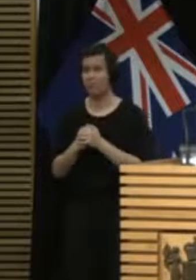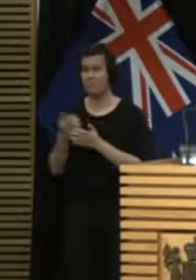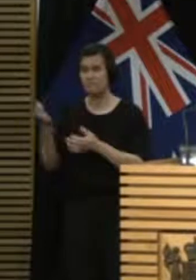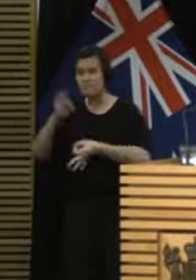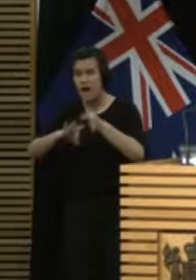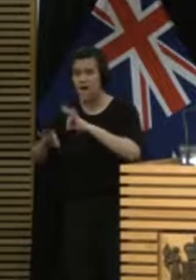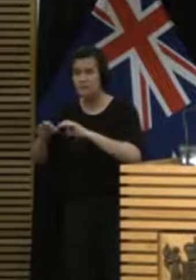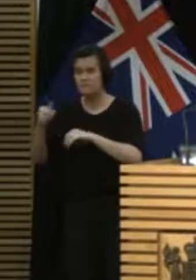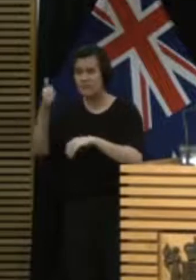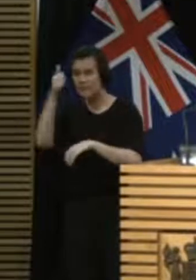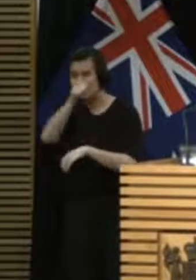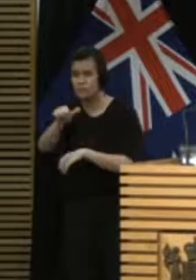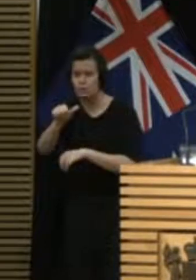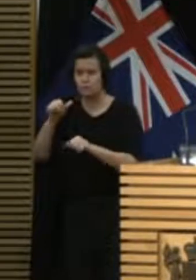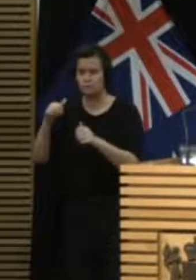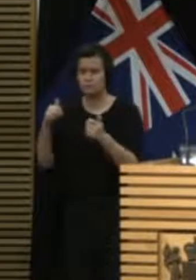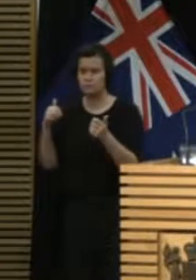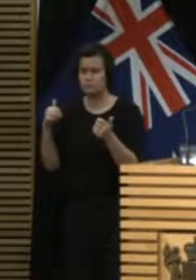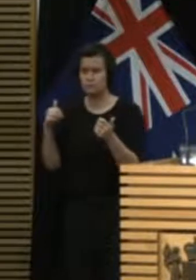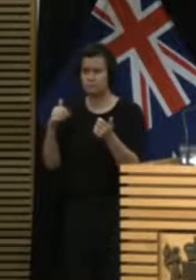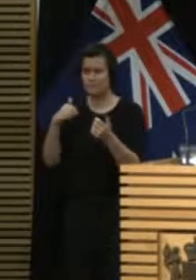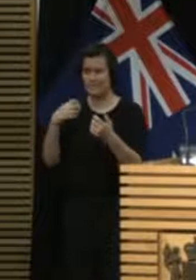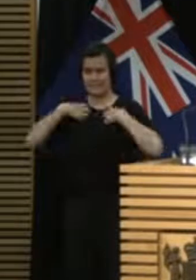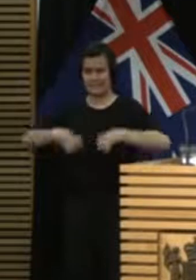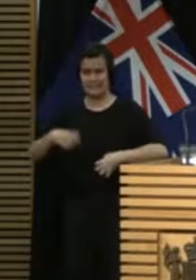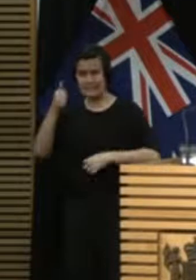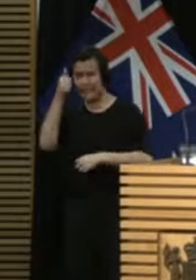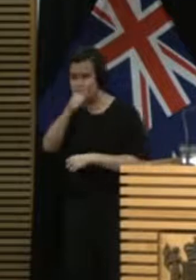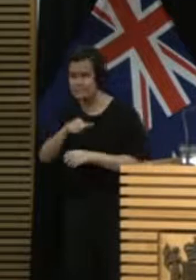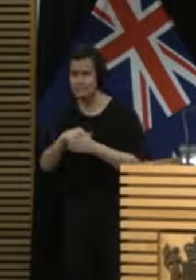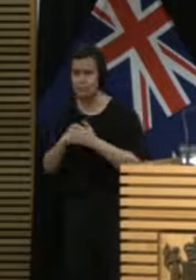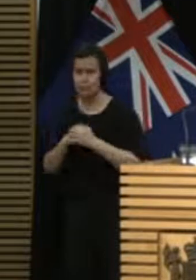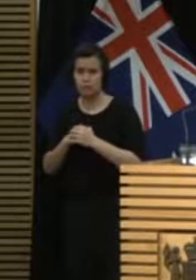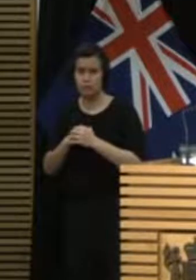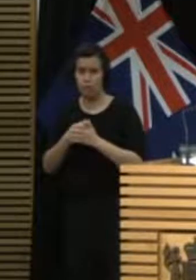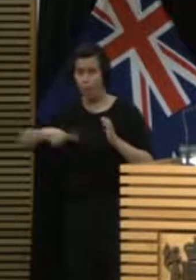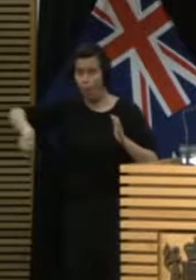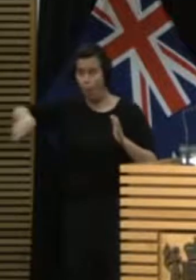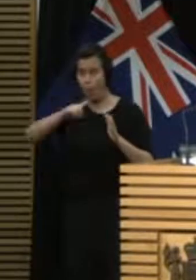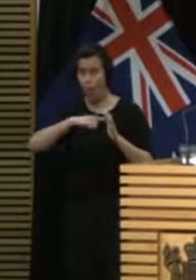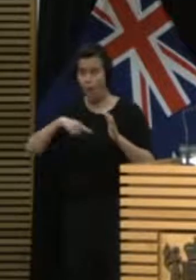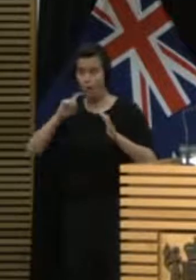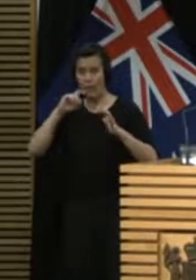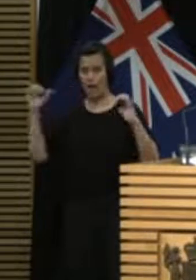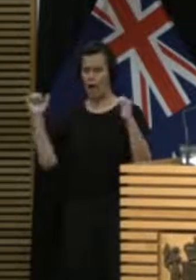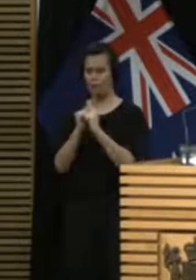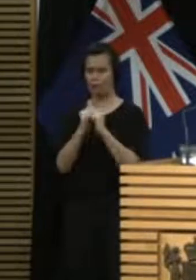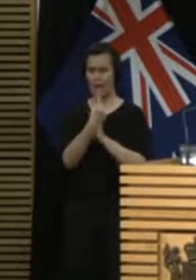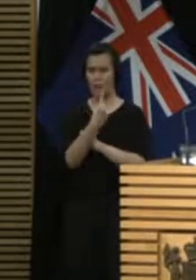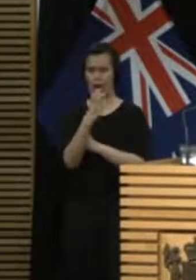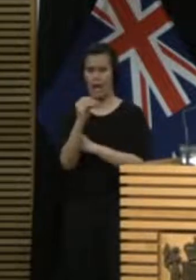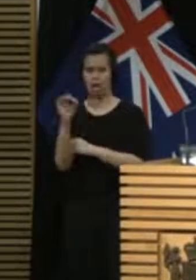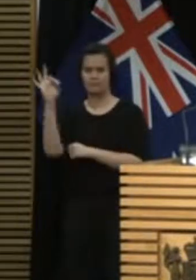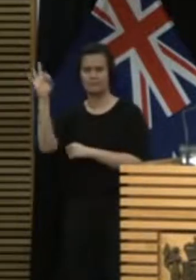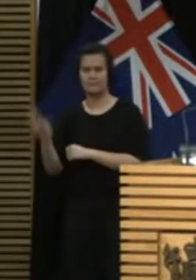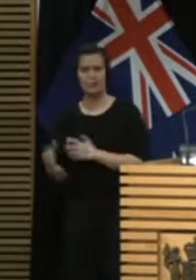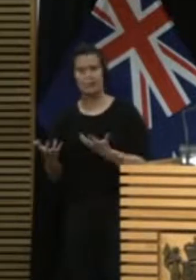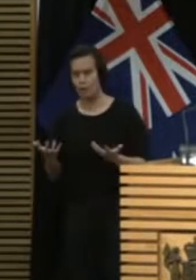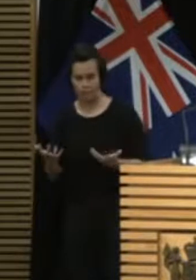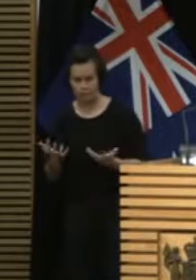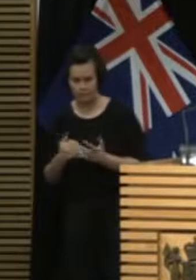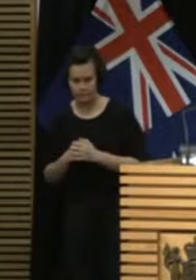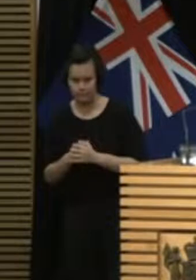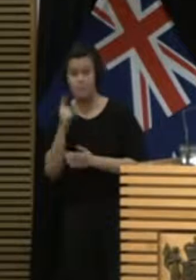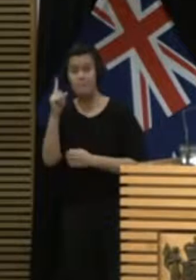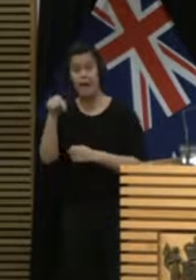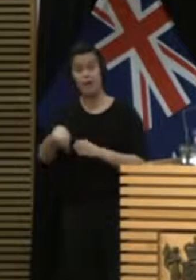necessarily have broken out on what is an area where no country in the world has produced a hard and fast playbook. But what we've done here is different to